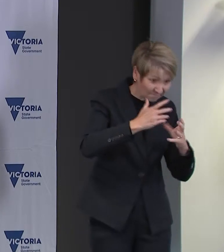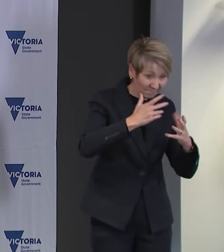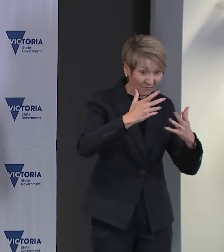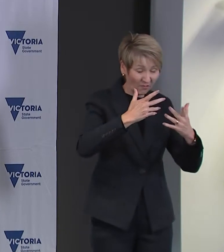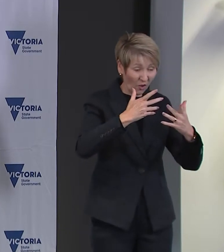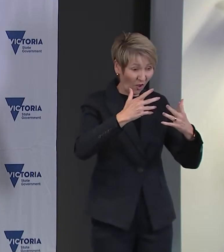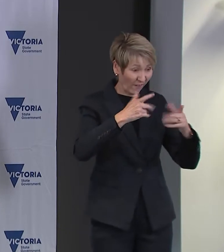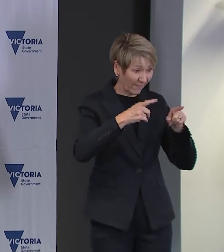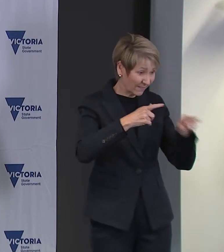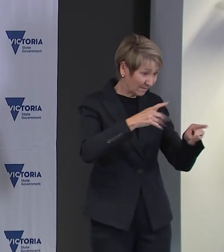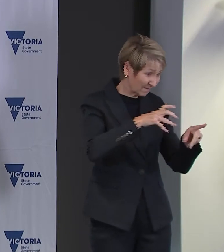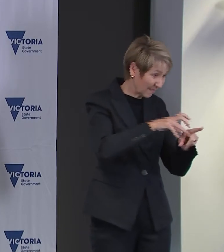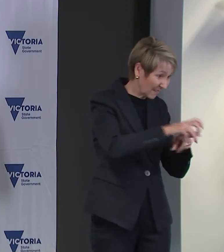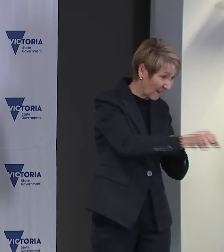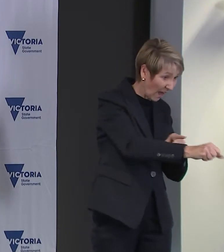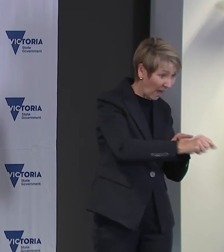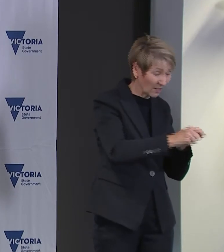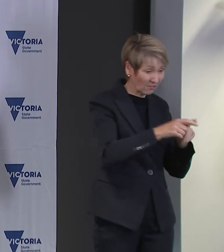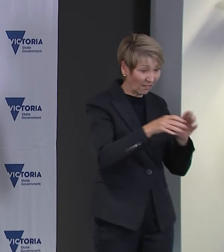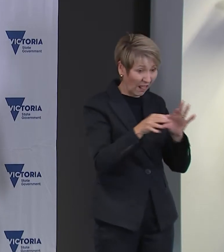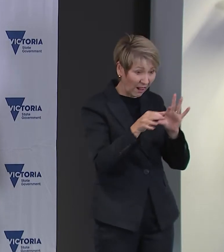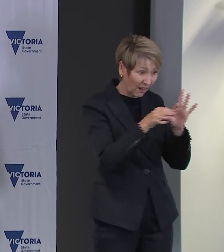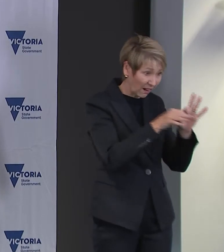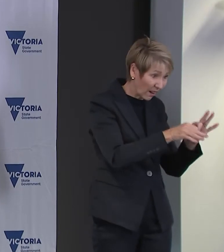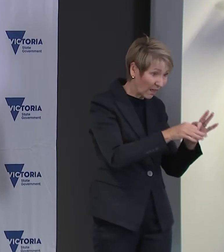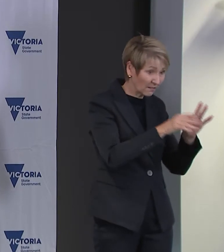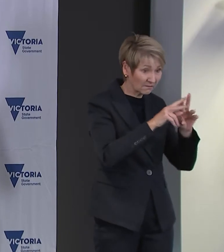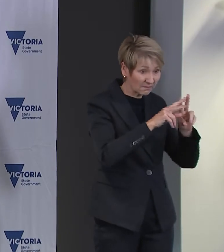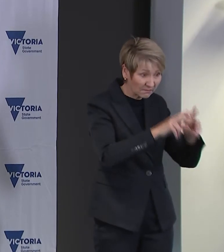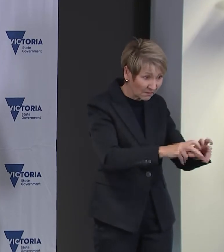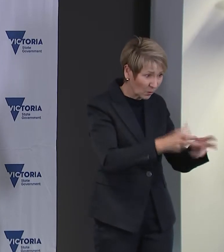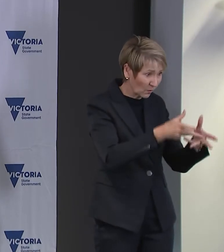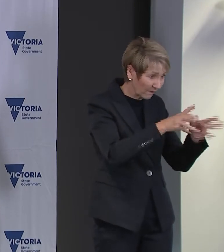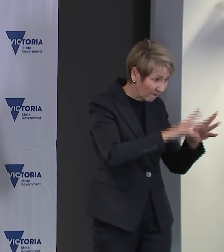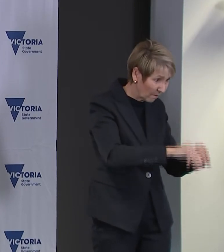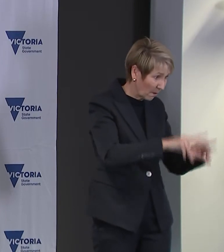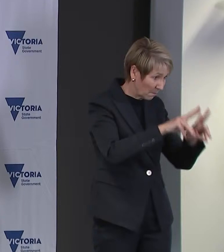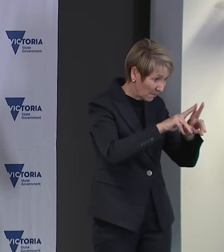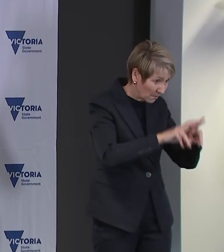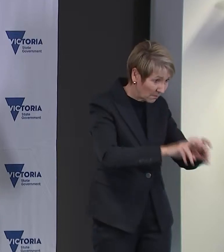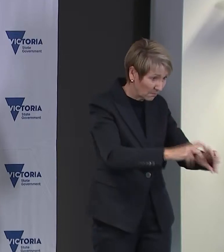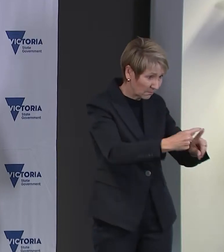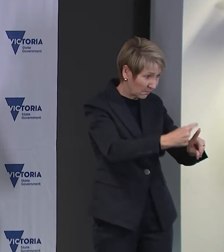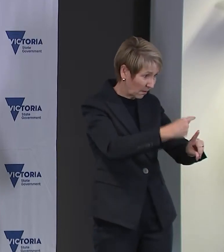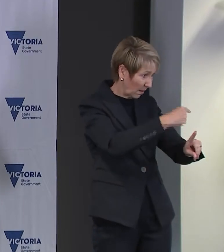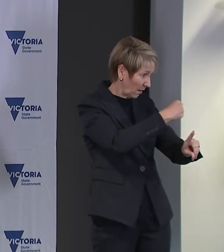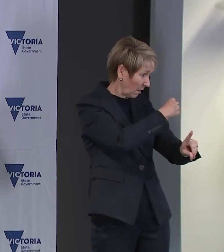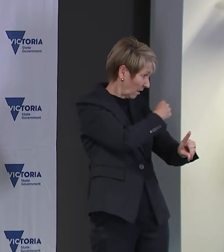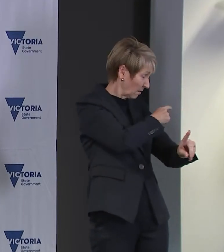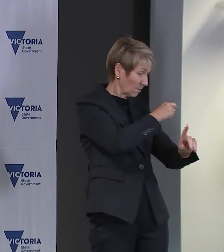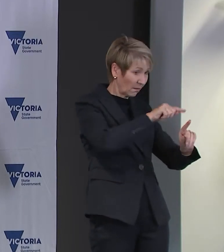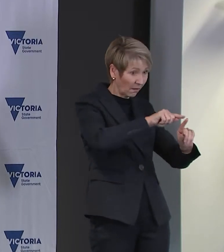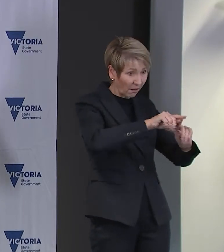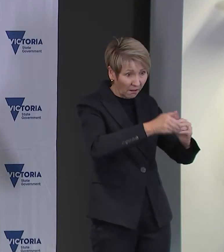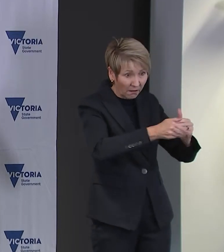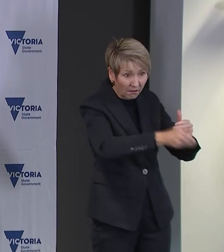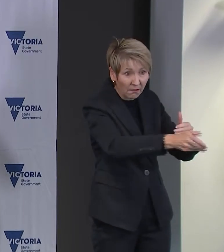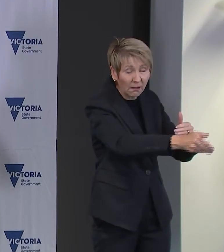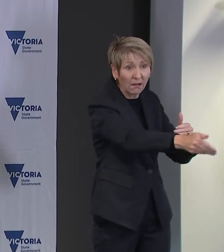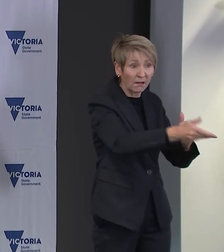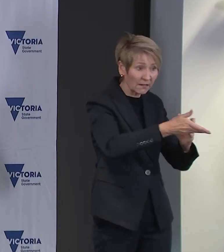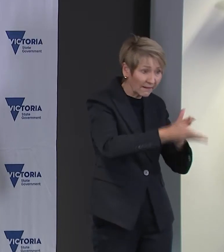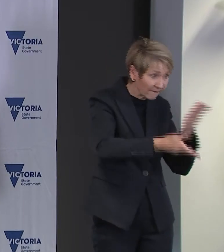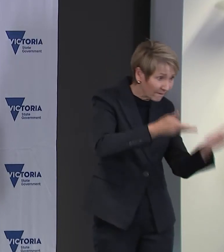got the support around them, have we got the sort of evidence that Professor Lewin was talking about as to knowing where they've come